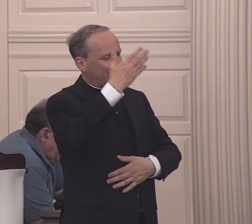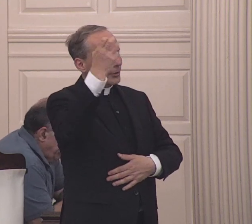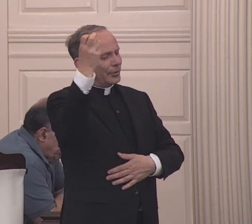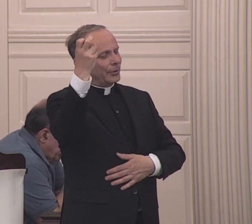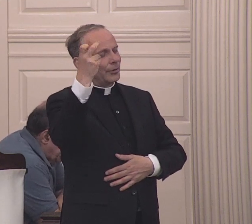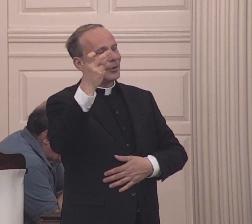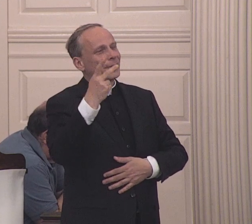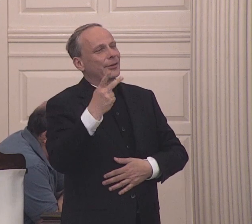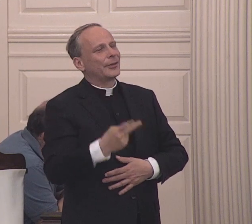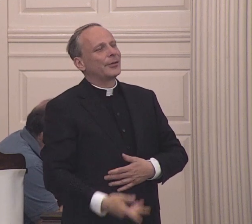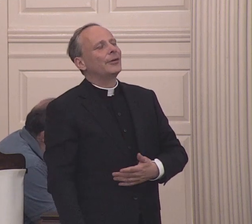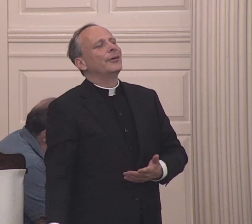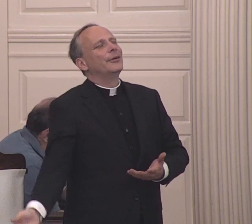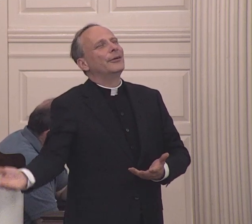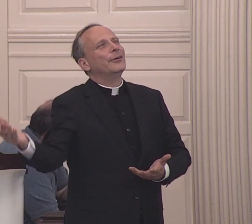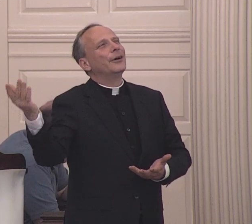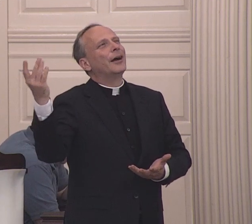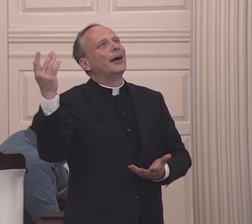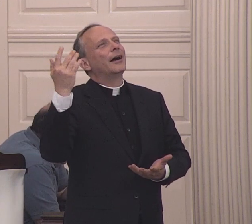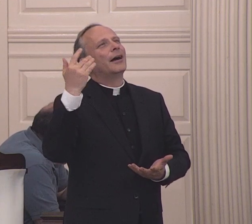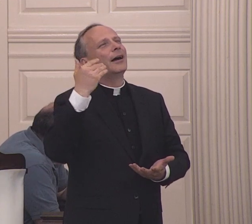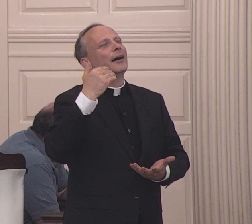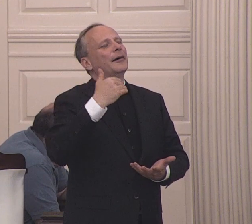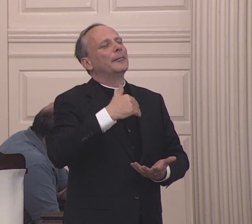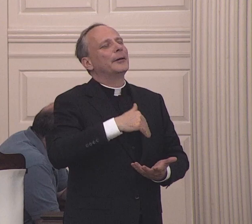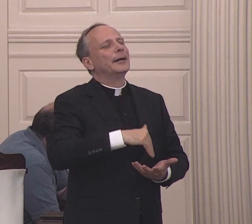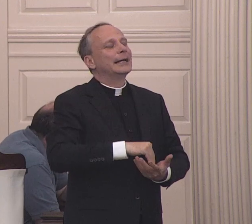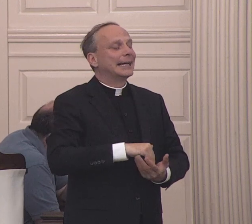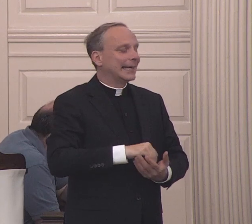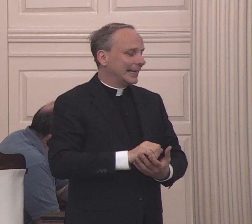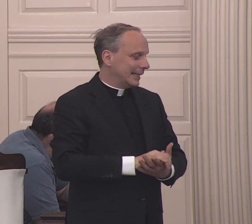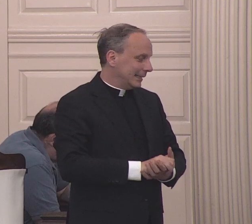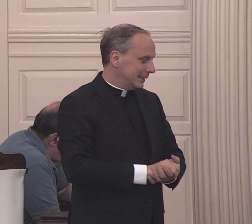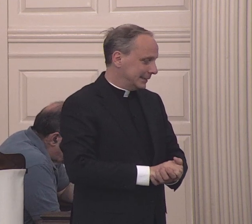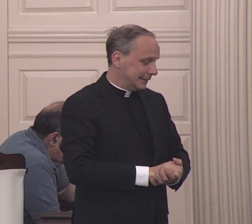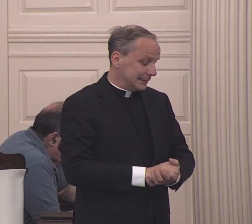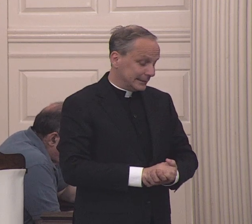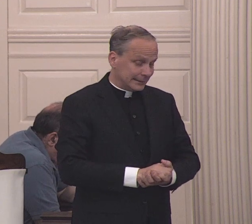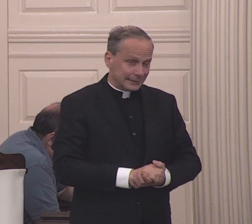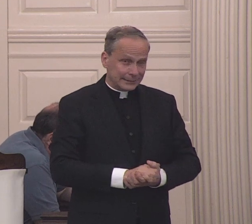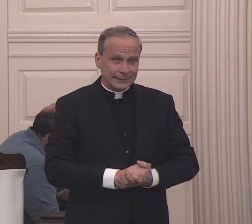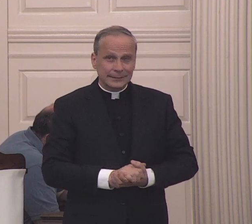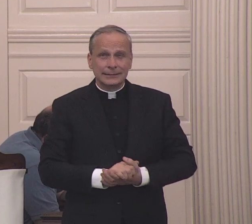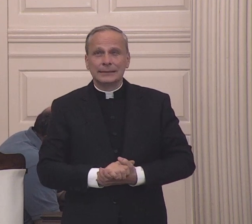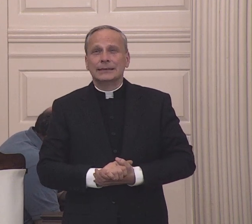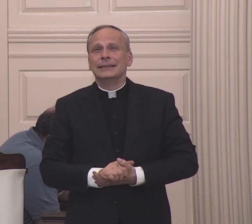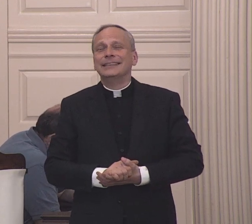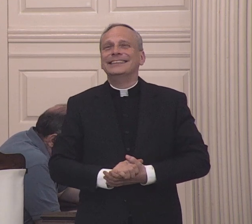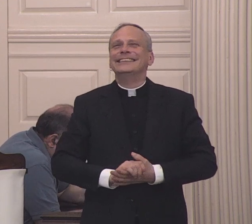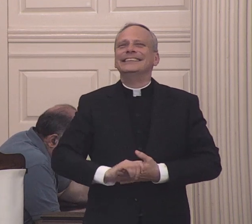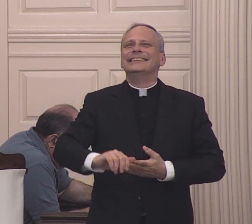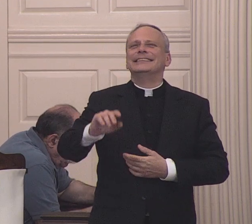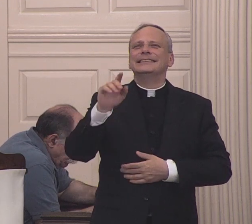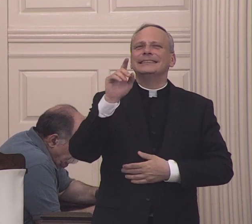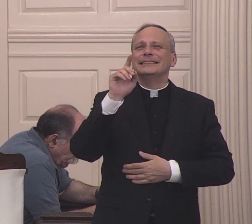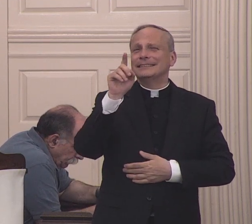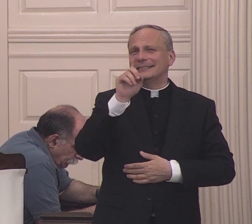resurrection until you come again.